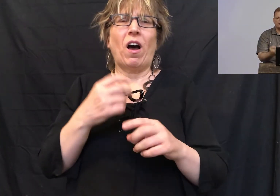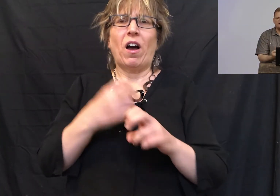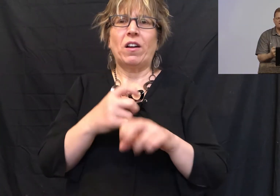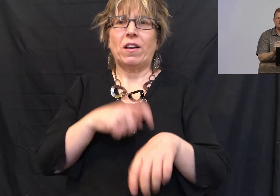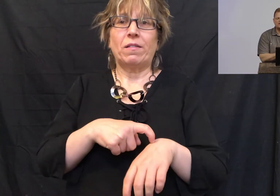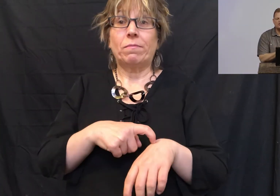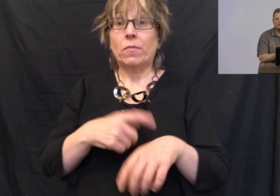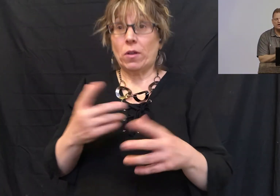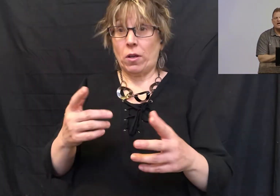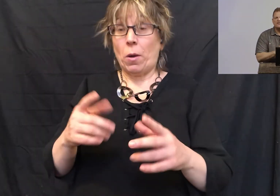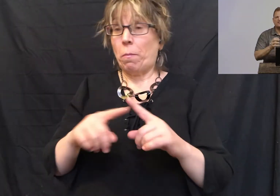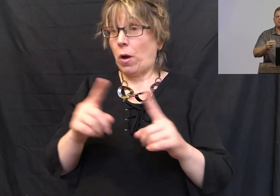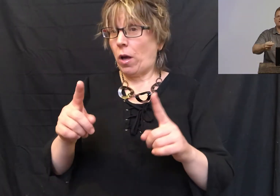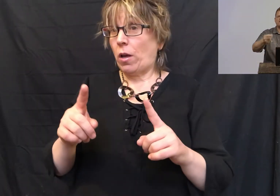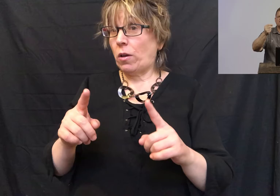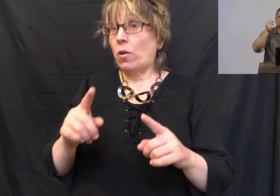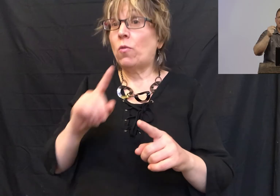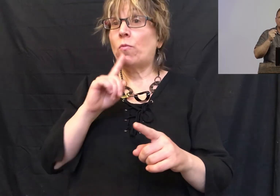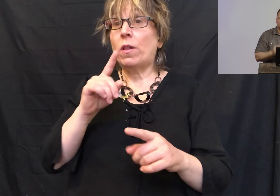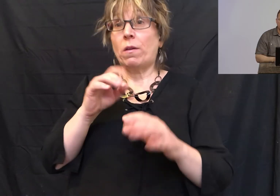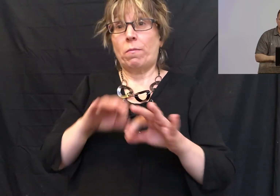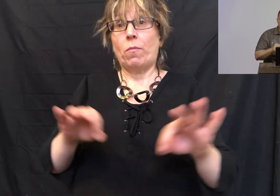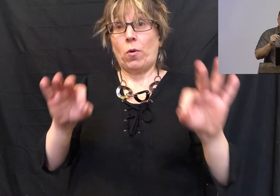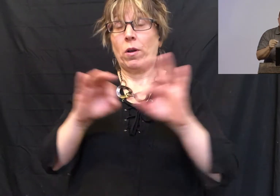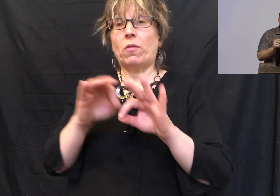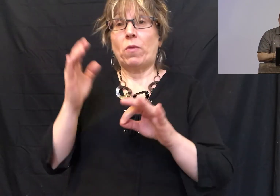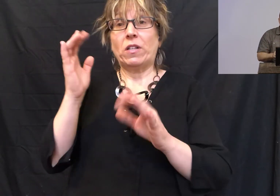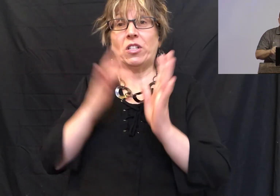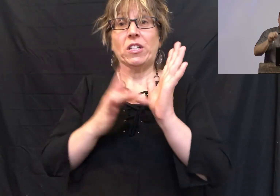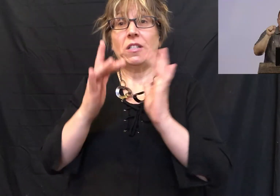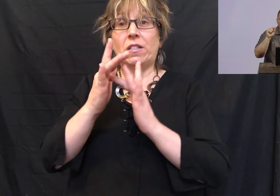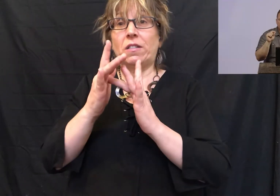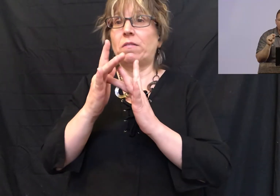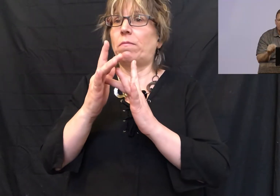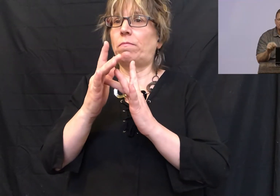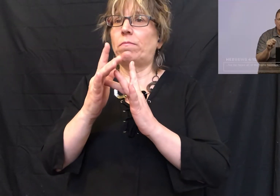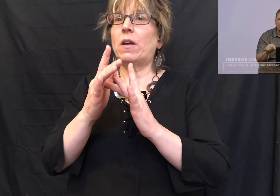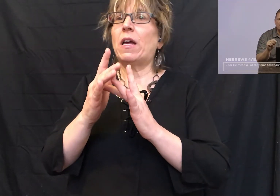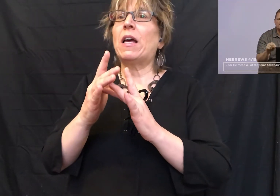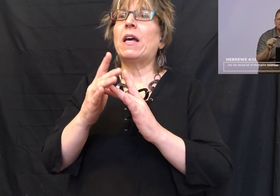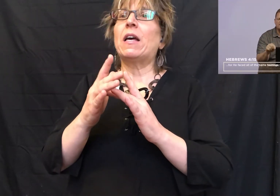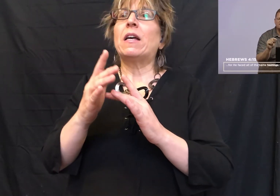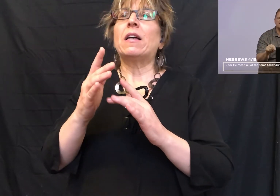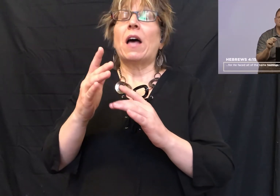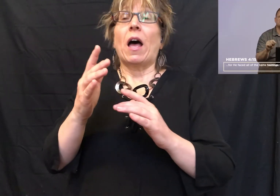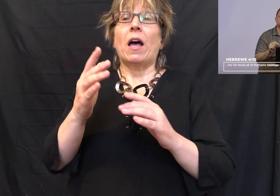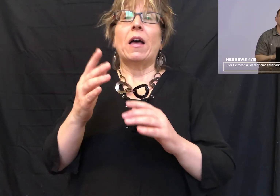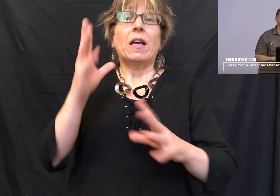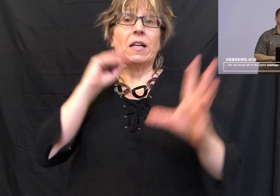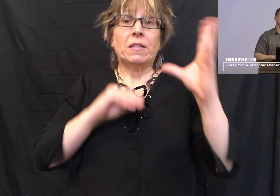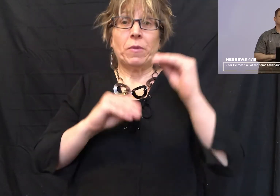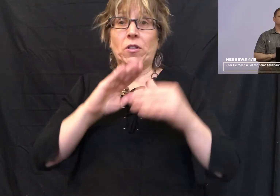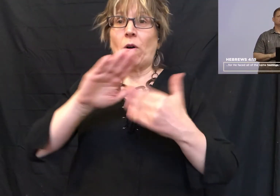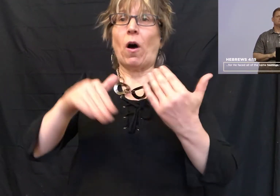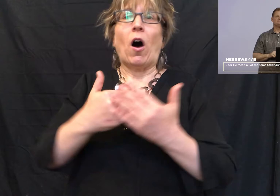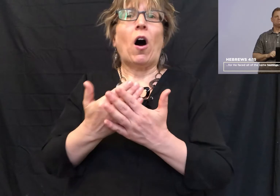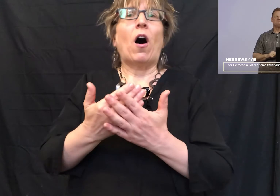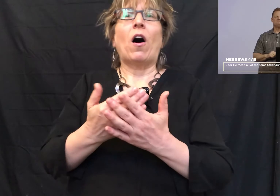because he created us. This is so good. This is why Jesus matters most. He says this, for he faced all of the same testings that we